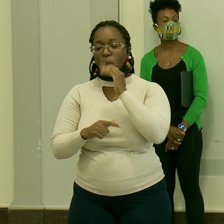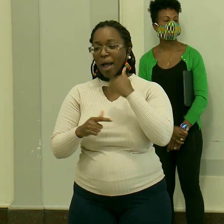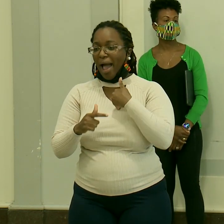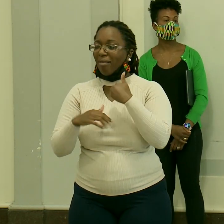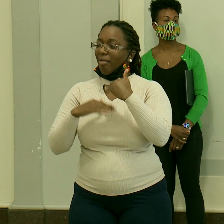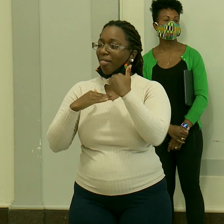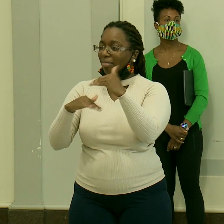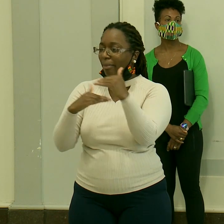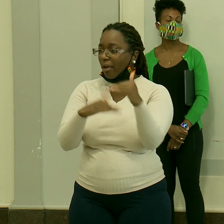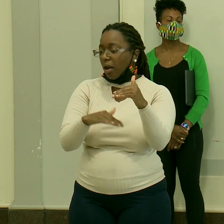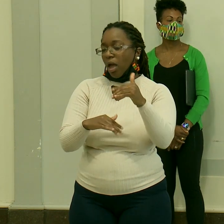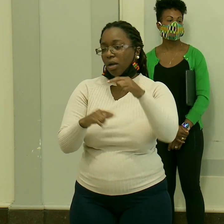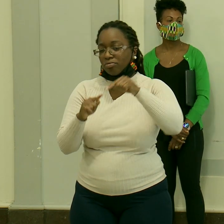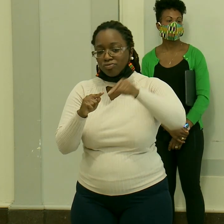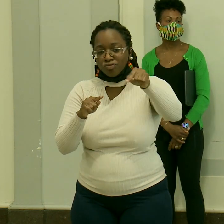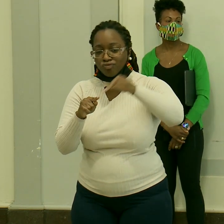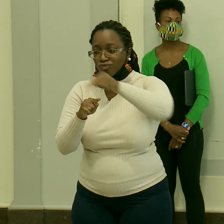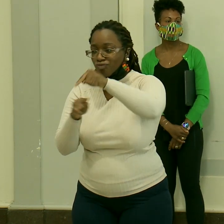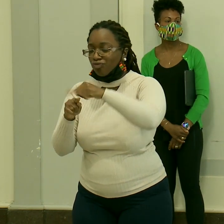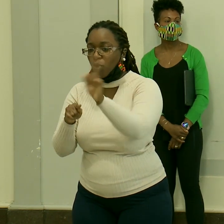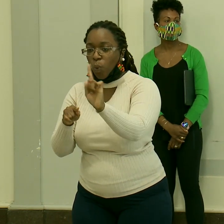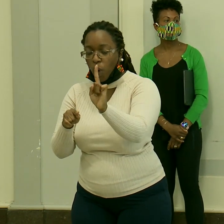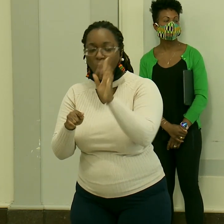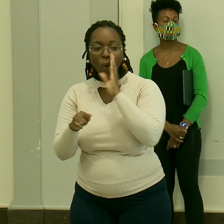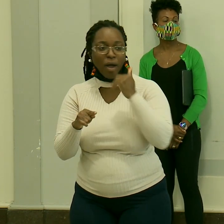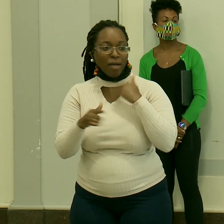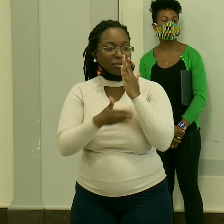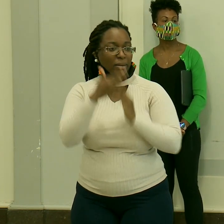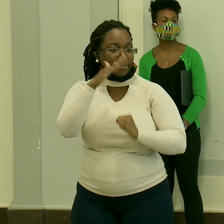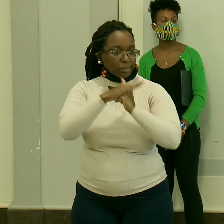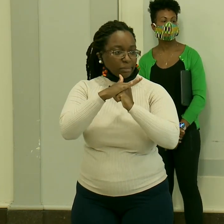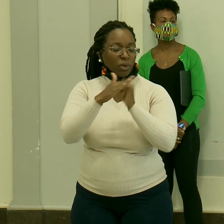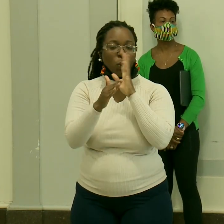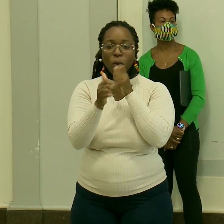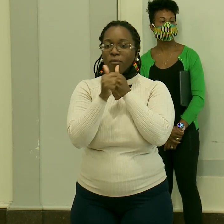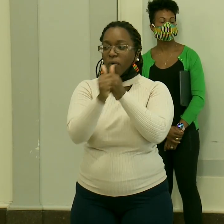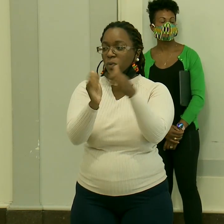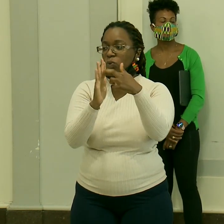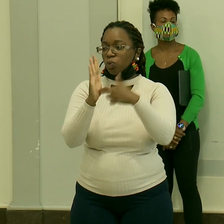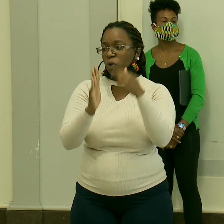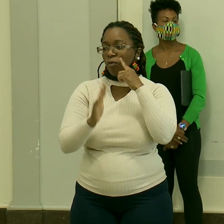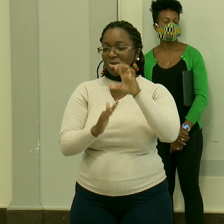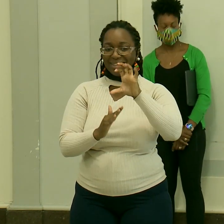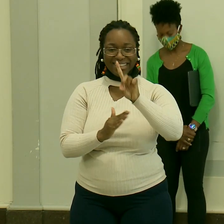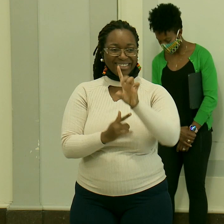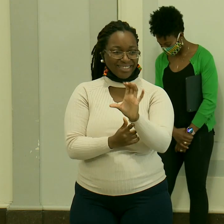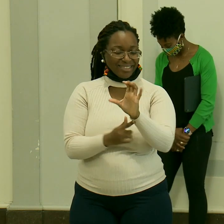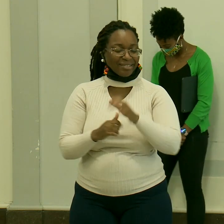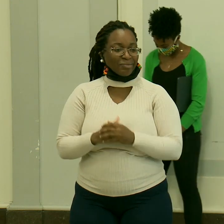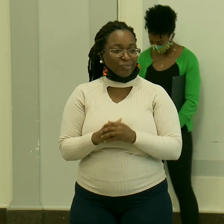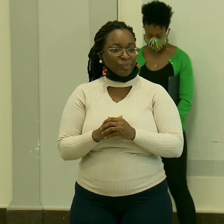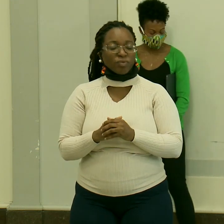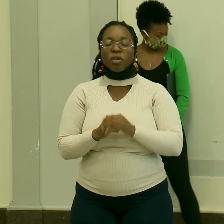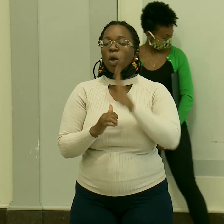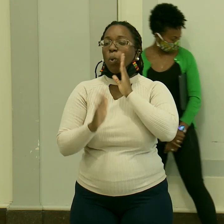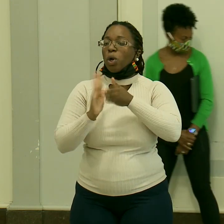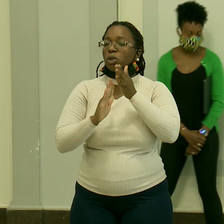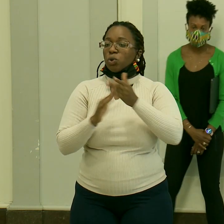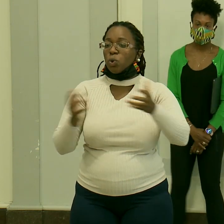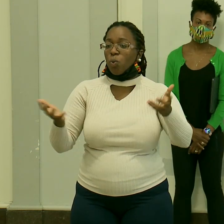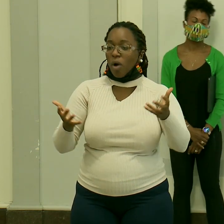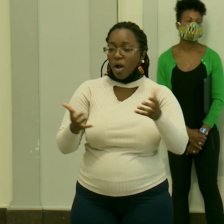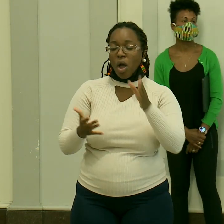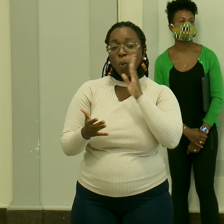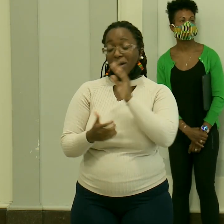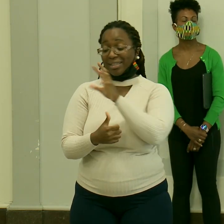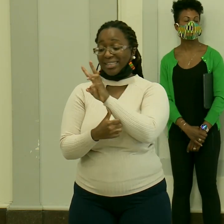and capacity in accordance with COVID-19 CDC guidelines. Operations will occur as follows. Service will run